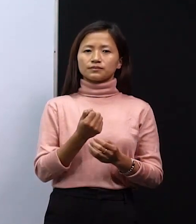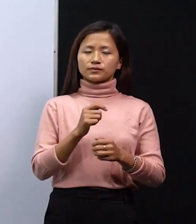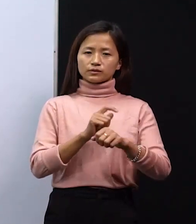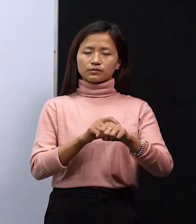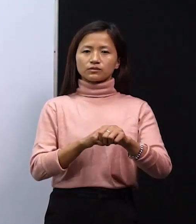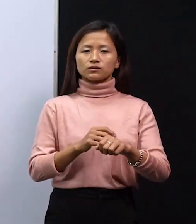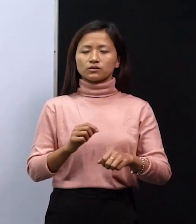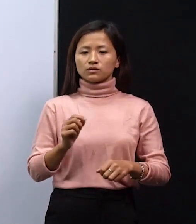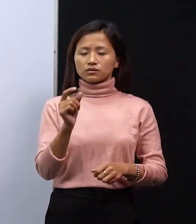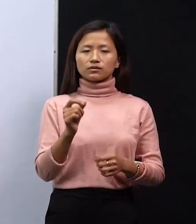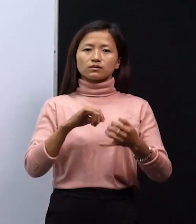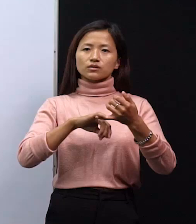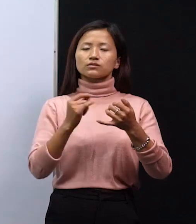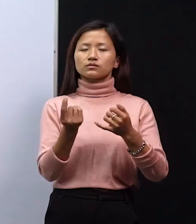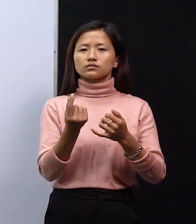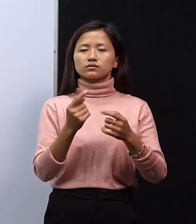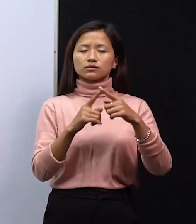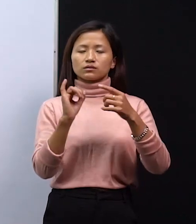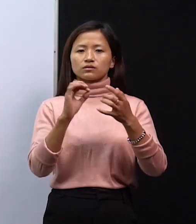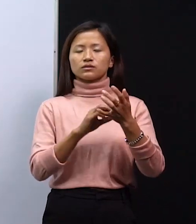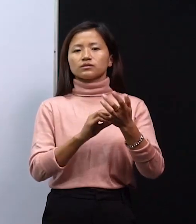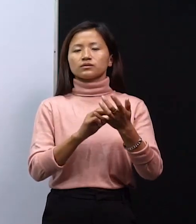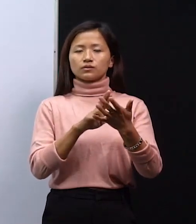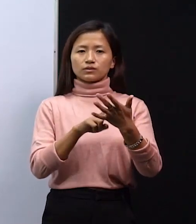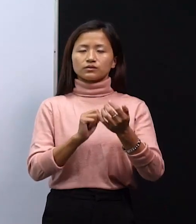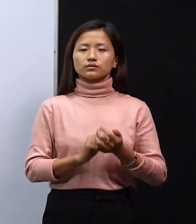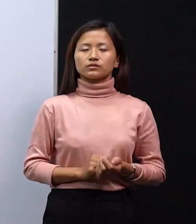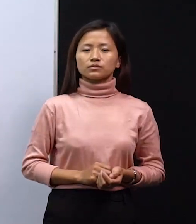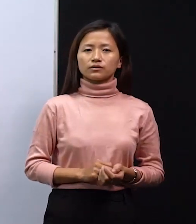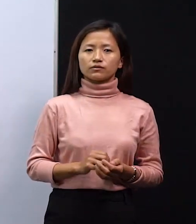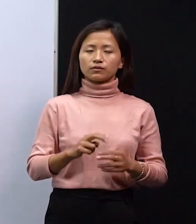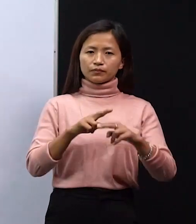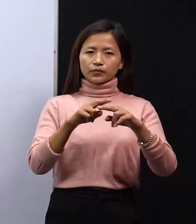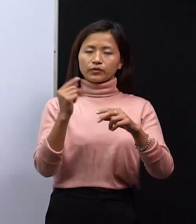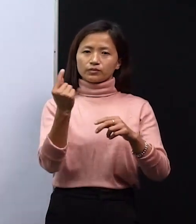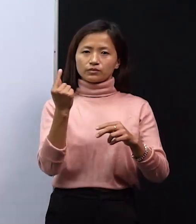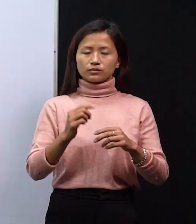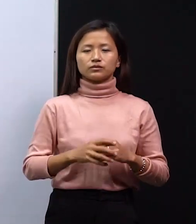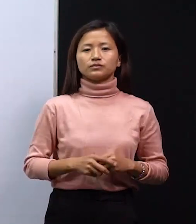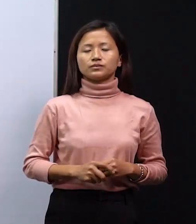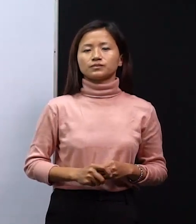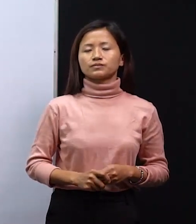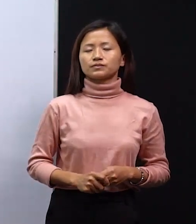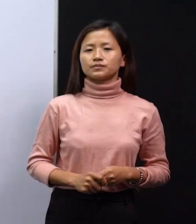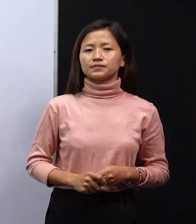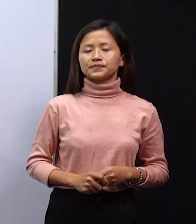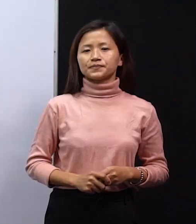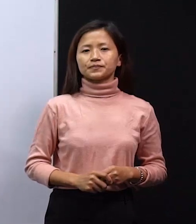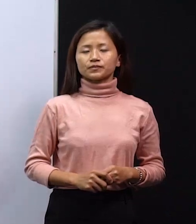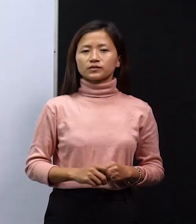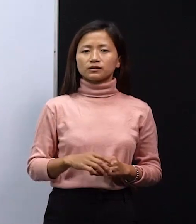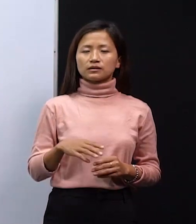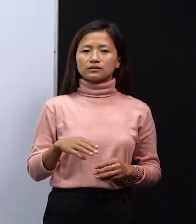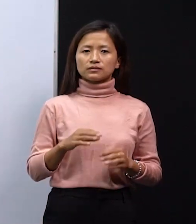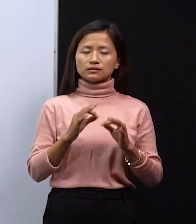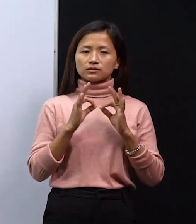will arise where you will have to use this particular formula. Alright? So this formula, simply you